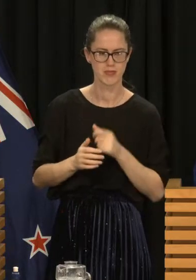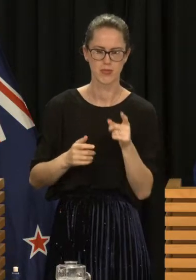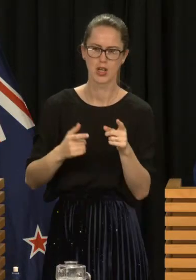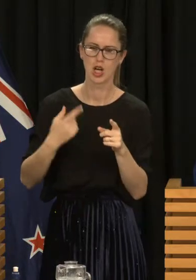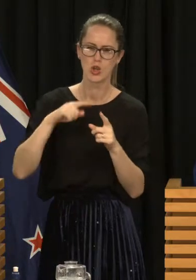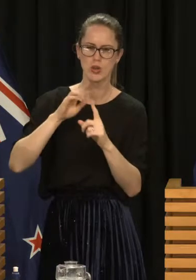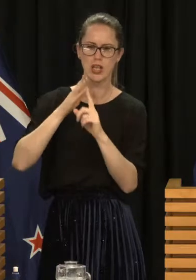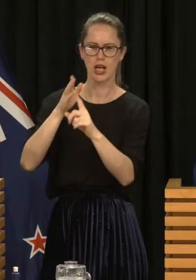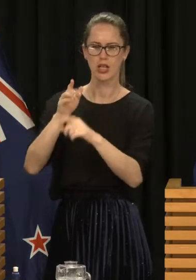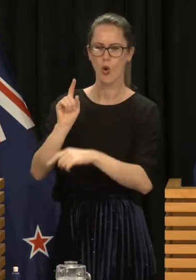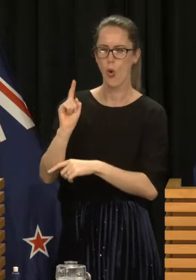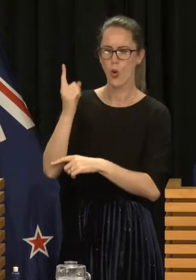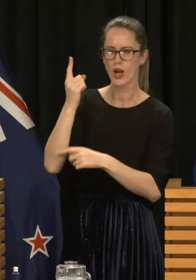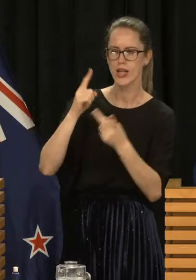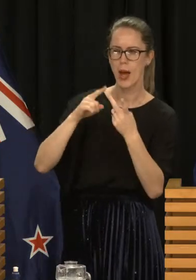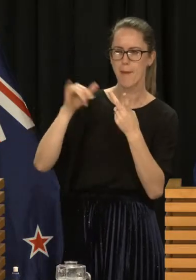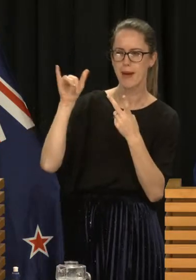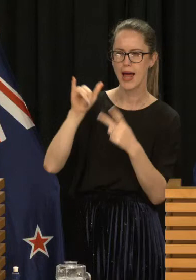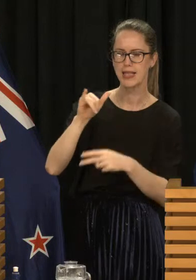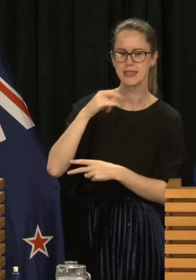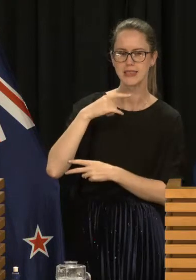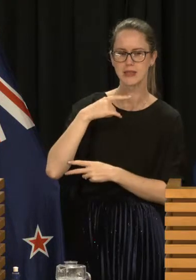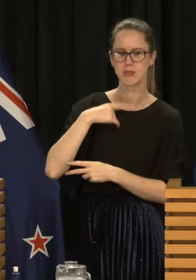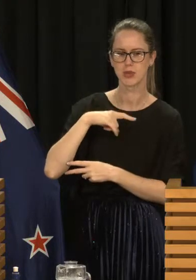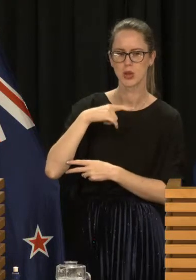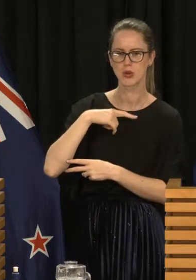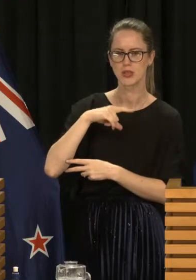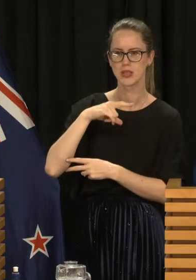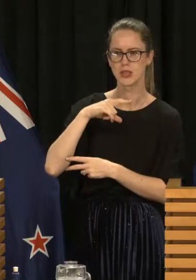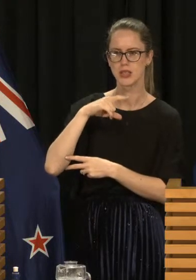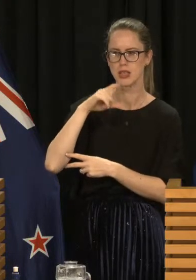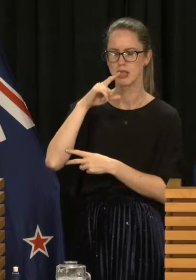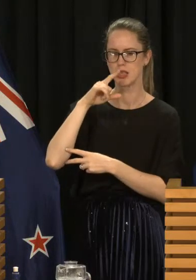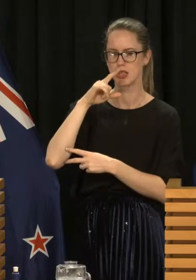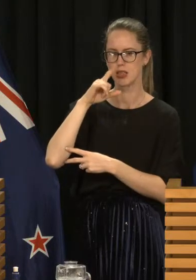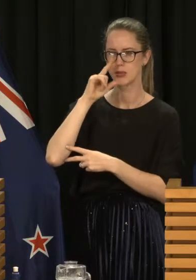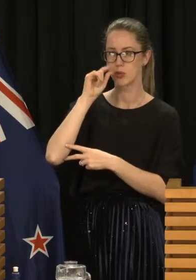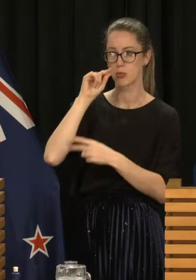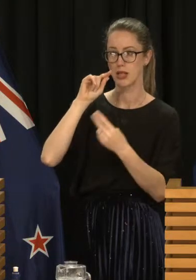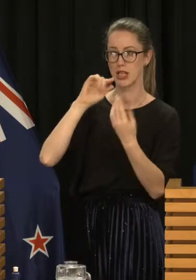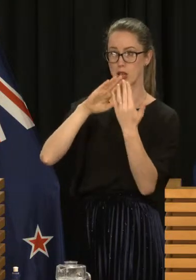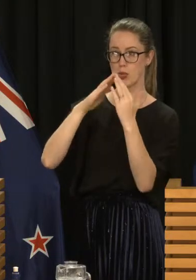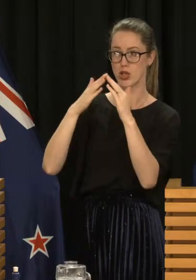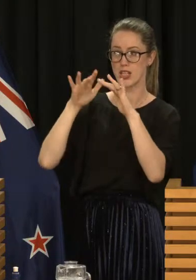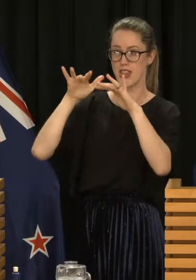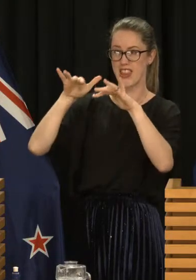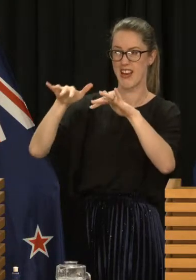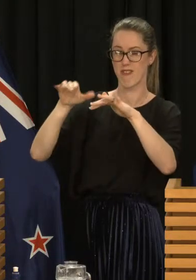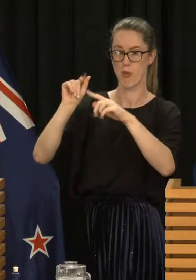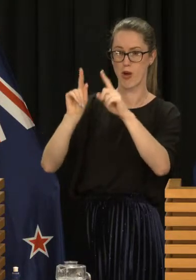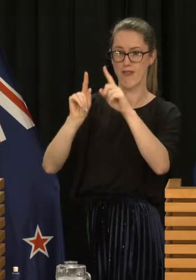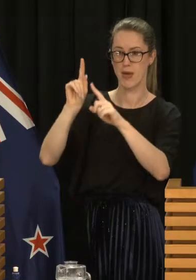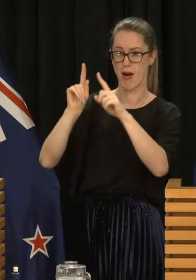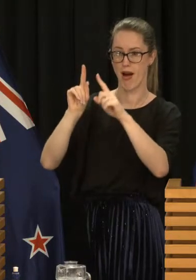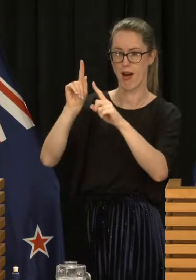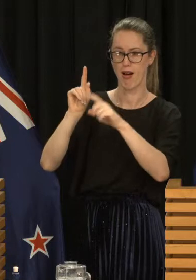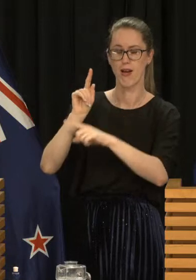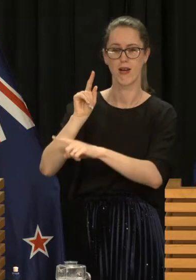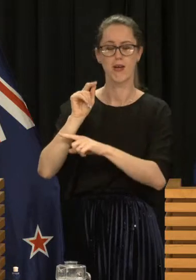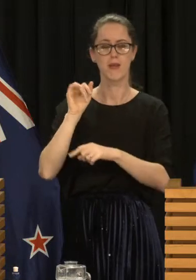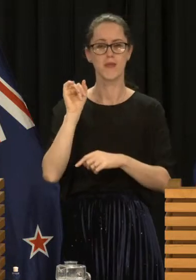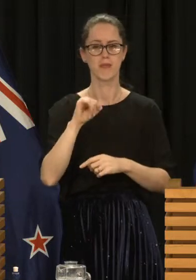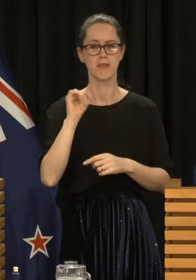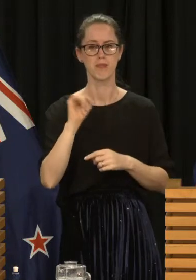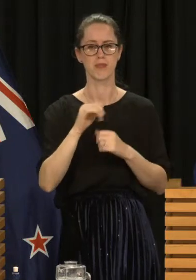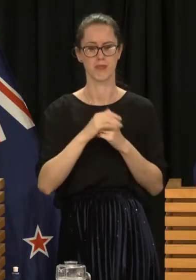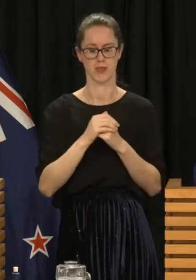the Auckland and the plains because, to curtail any potential community cases that might still be out there from the November cluster, and the other stuff comes later. That's right. So there's